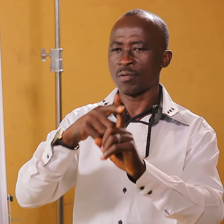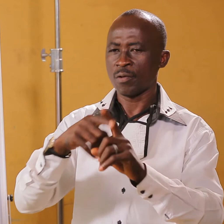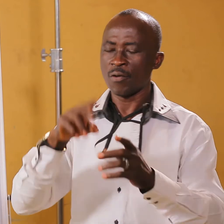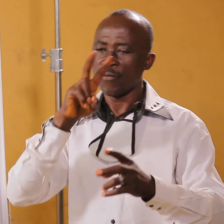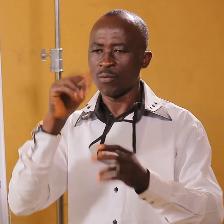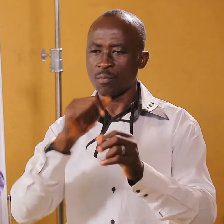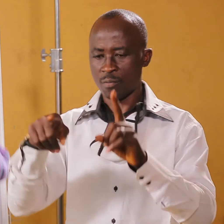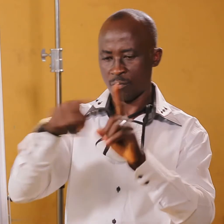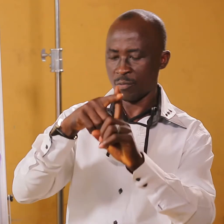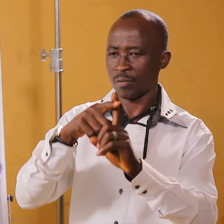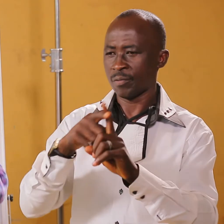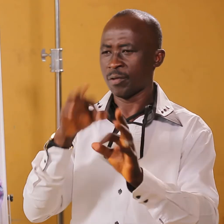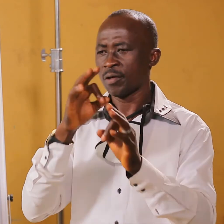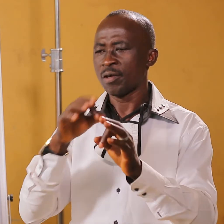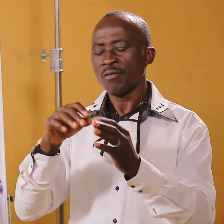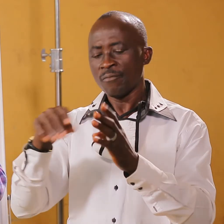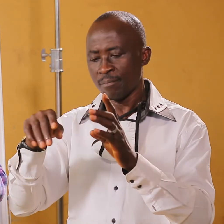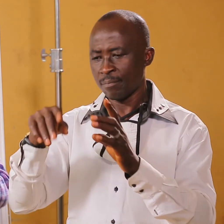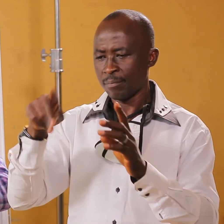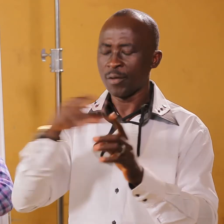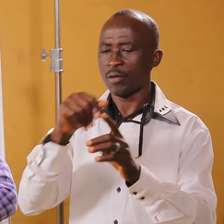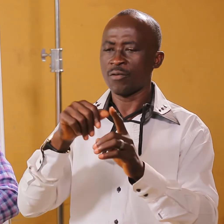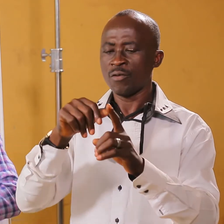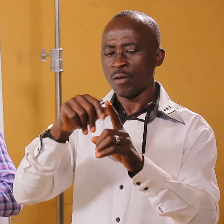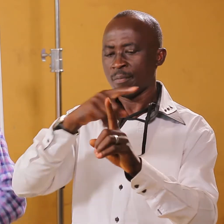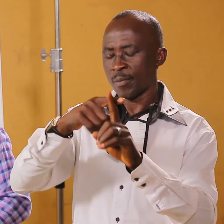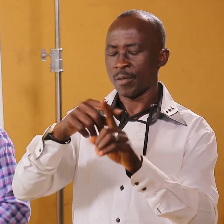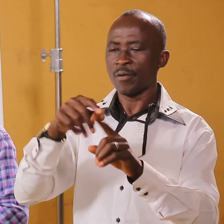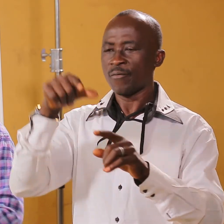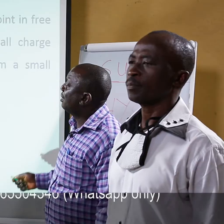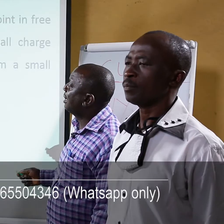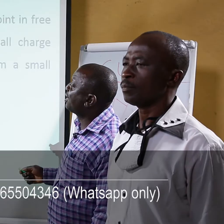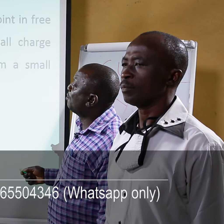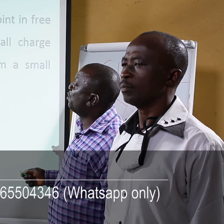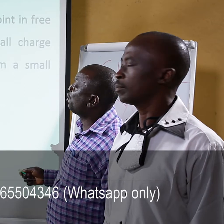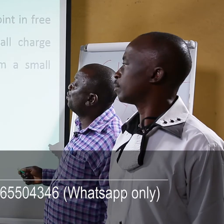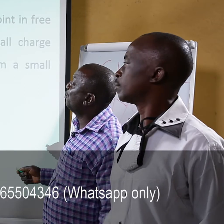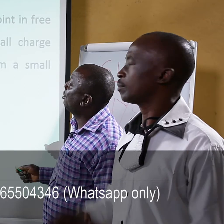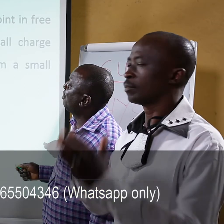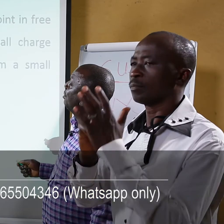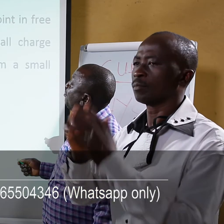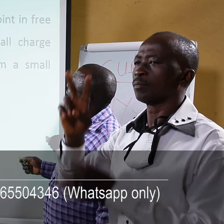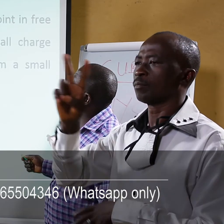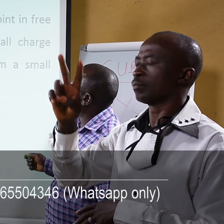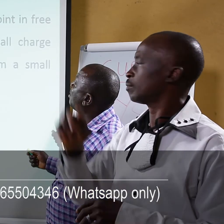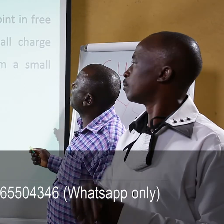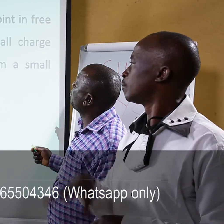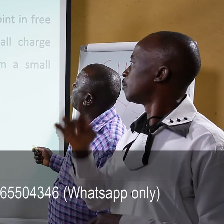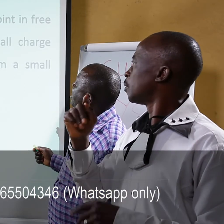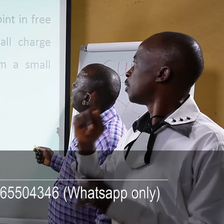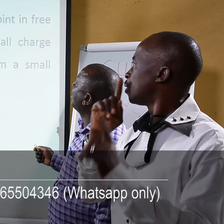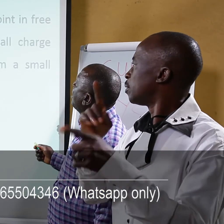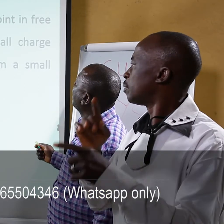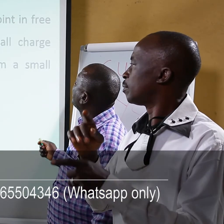be positive. If Q is negative, V also will be negative. Example 2, find the